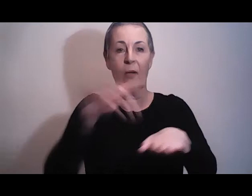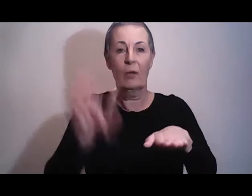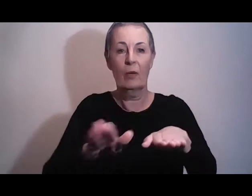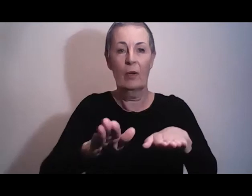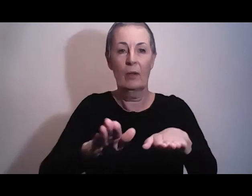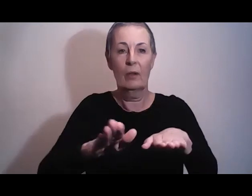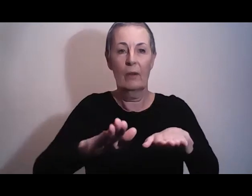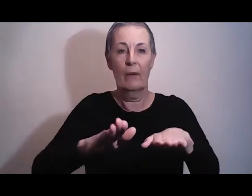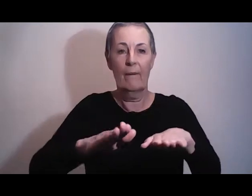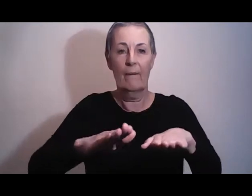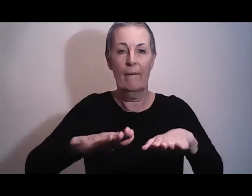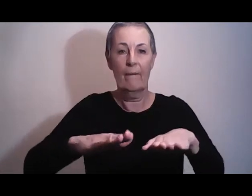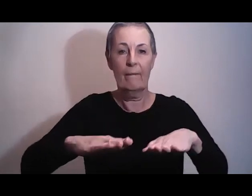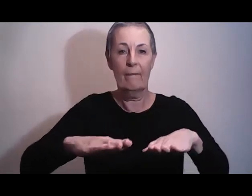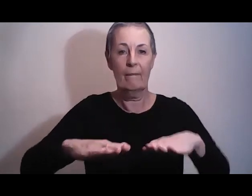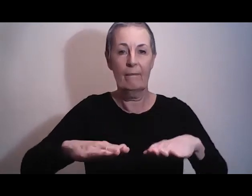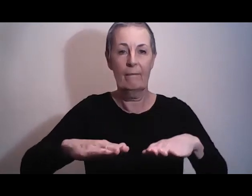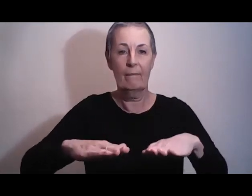them out.